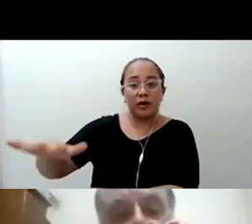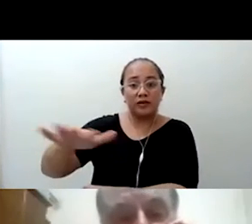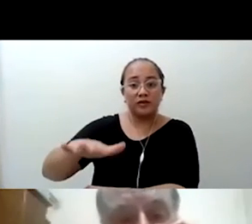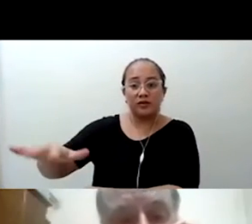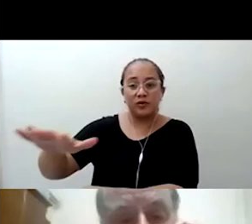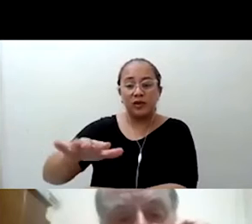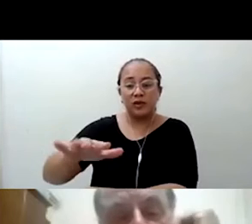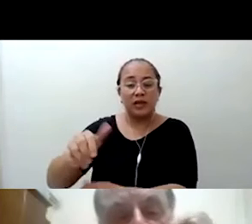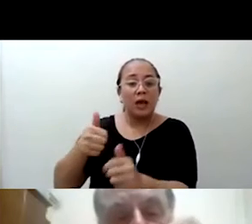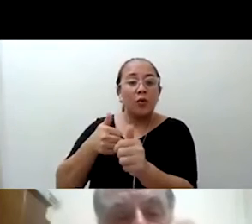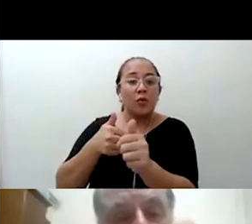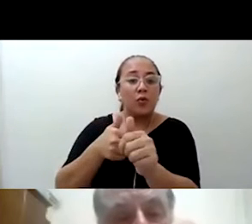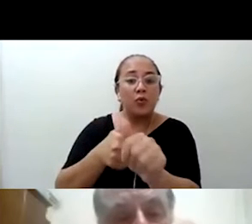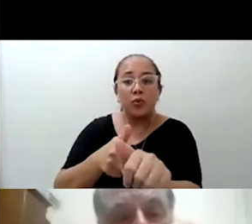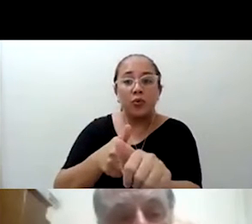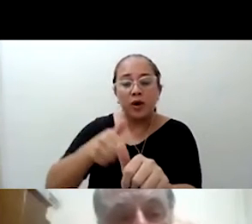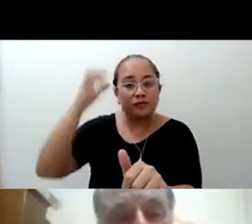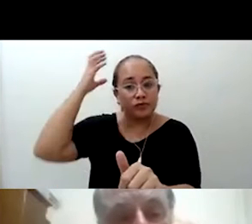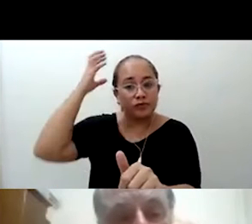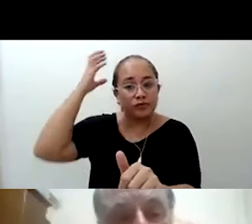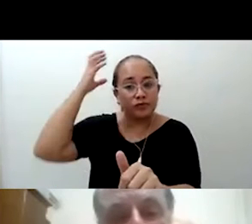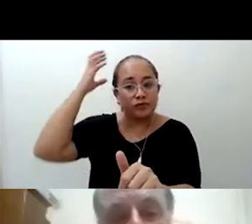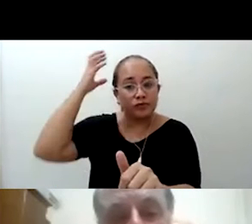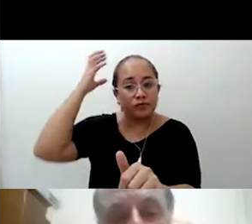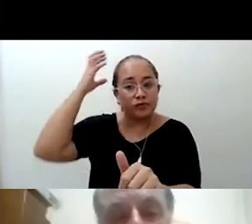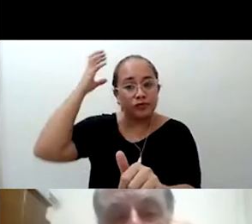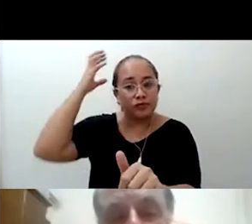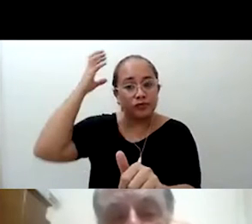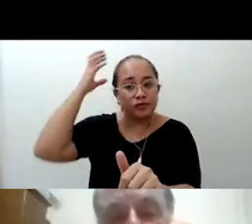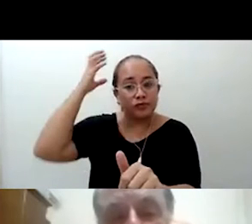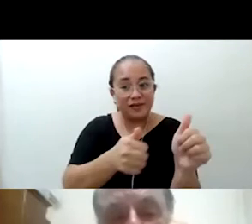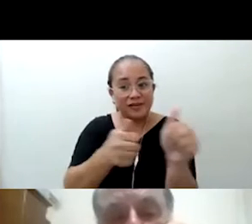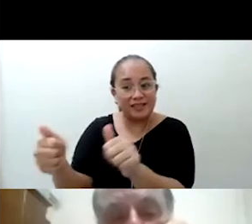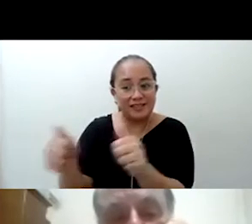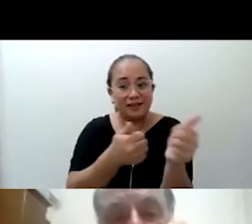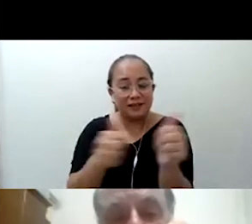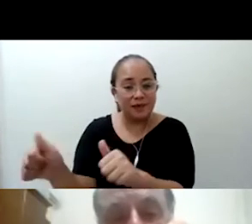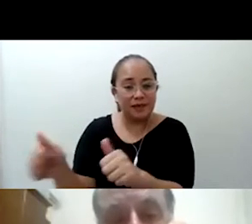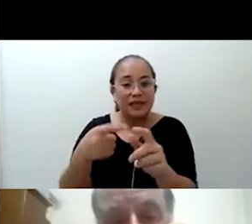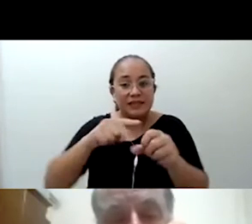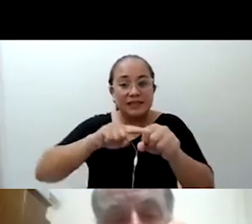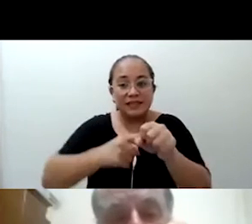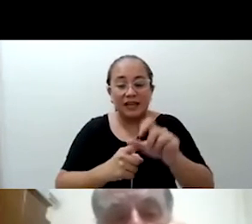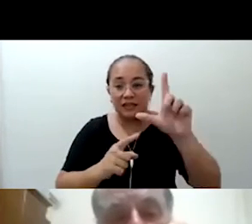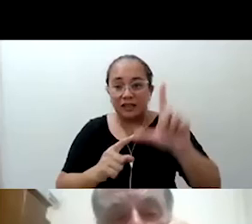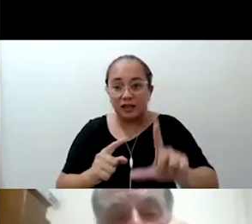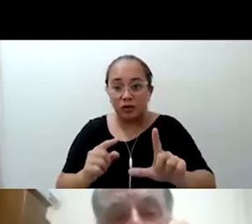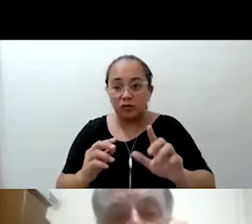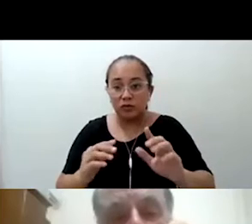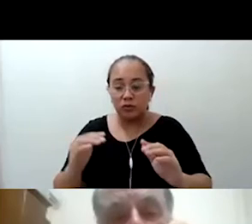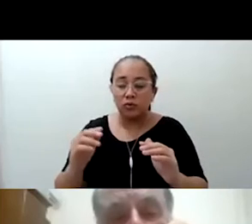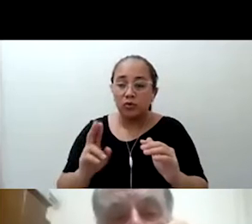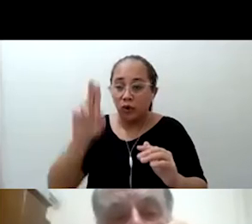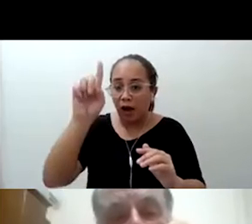Stokes' system of location arrangement. Start from the lowest and go upward, or start from